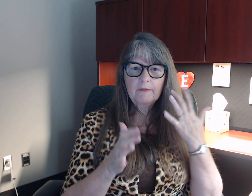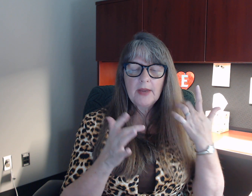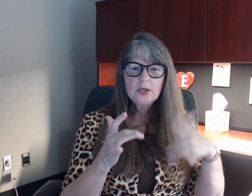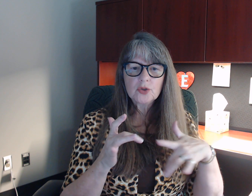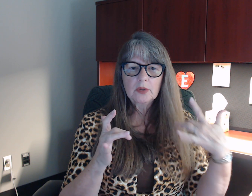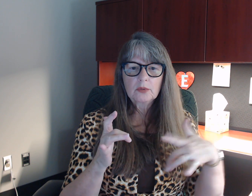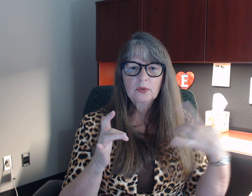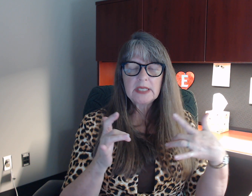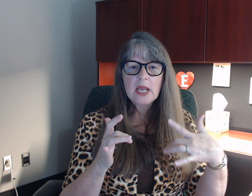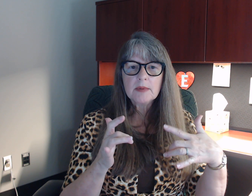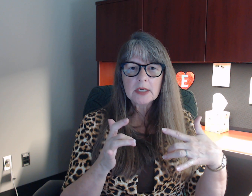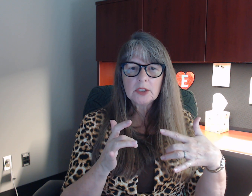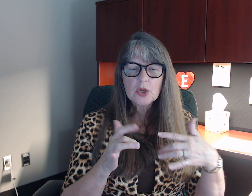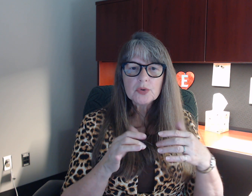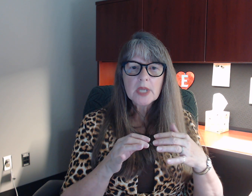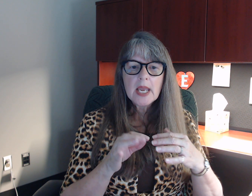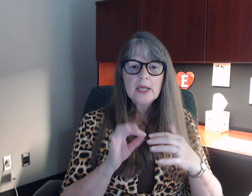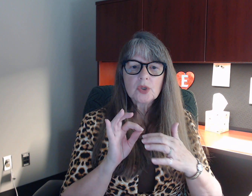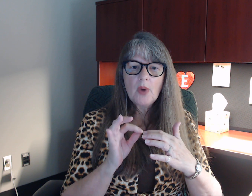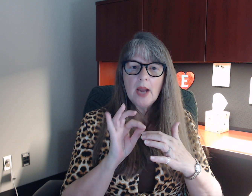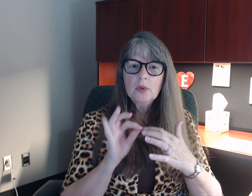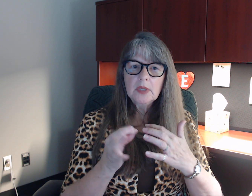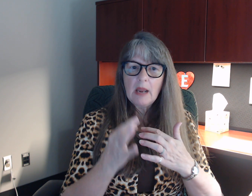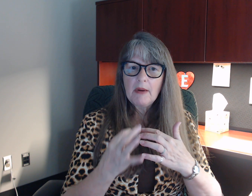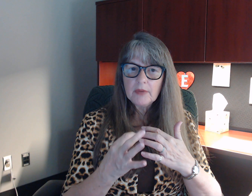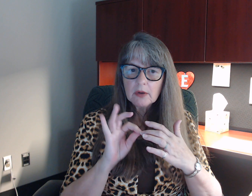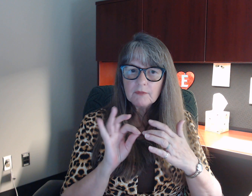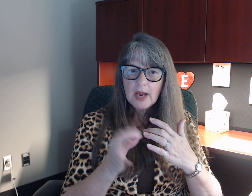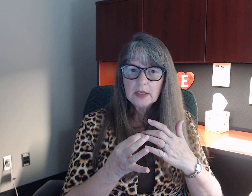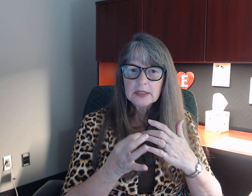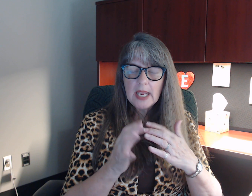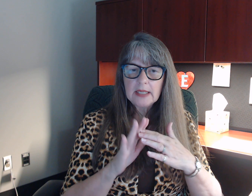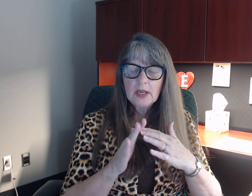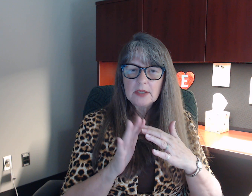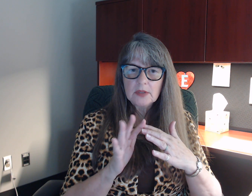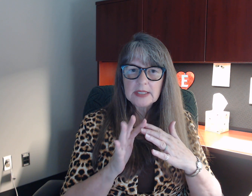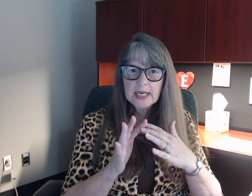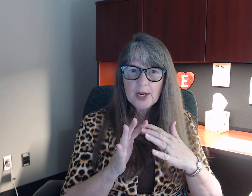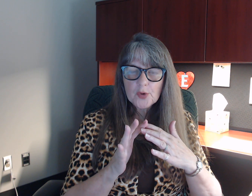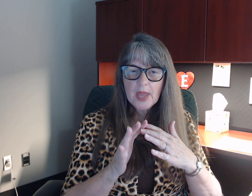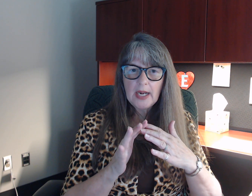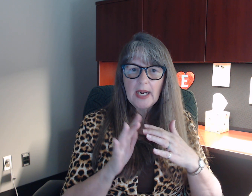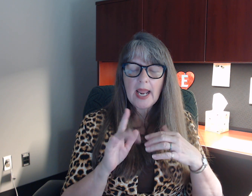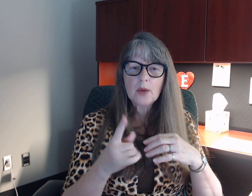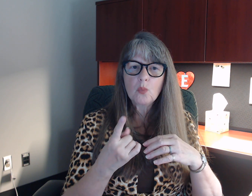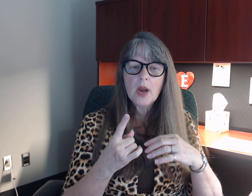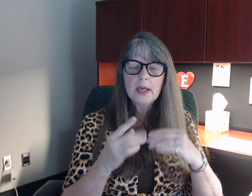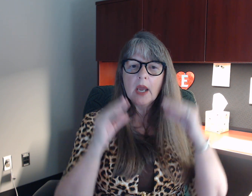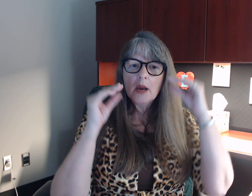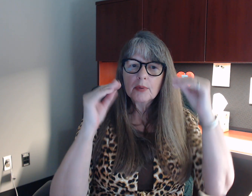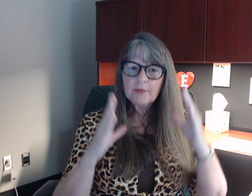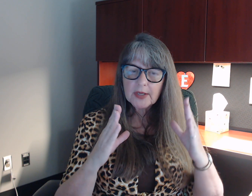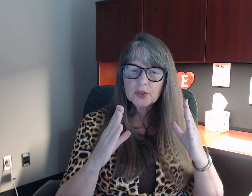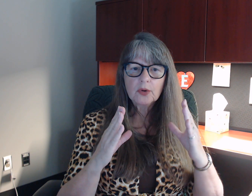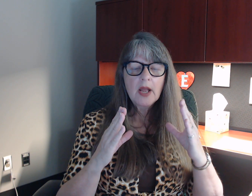face or snag on my clothes, and so I will get out my fingernail file and take care of that. And I had one professor that